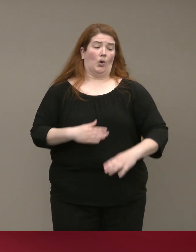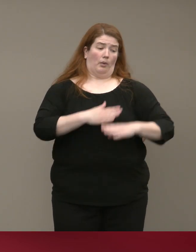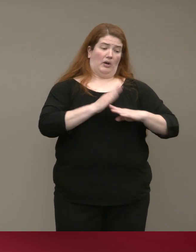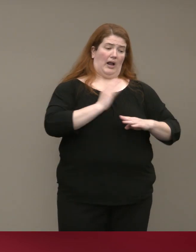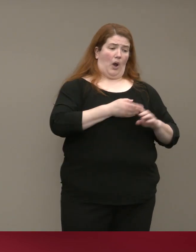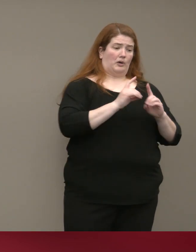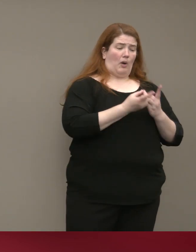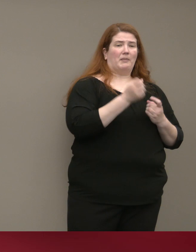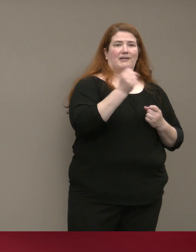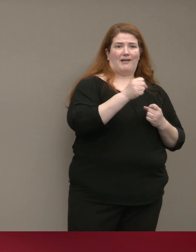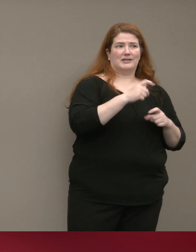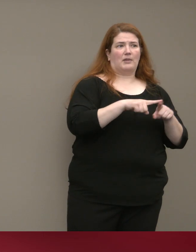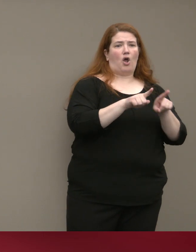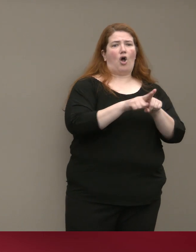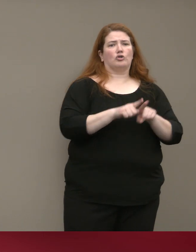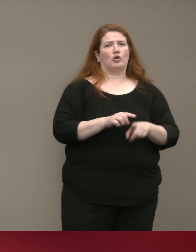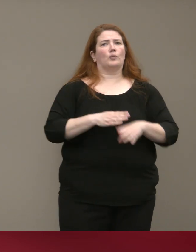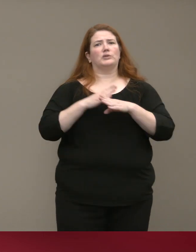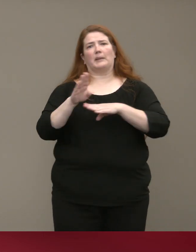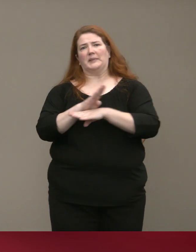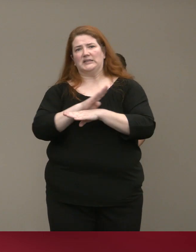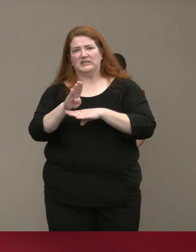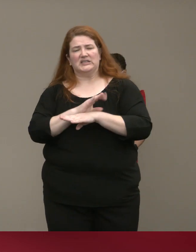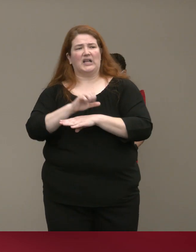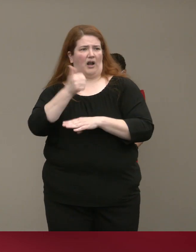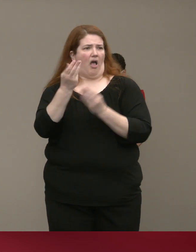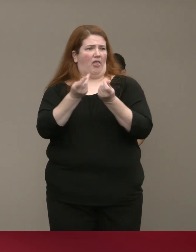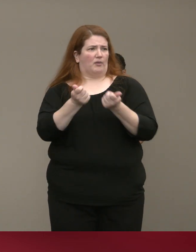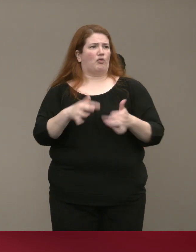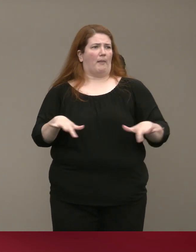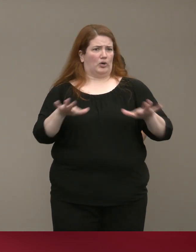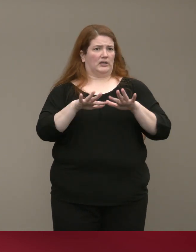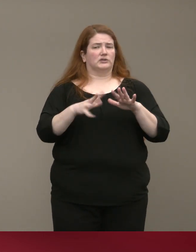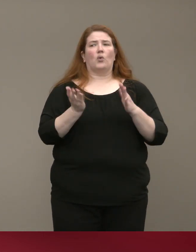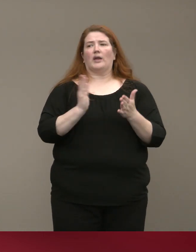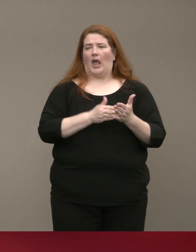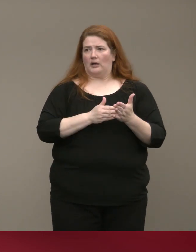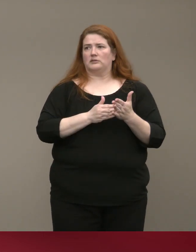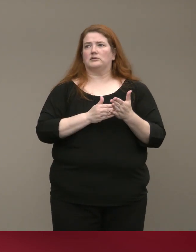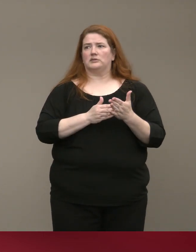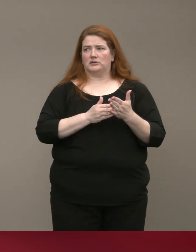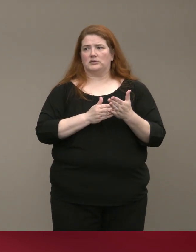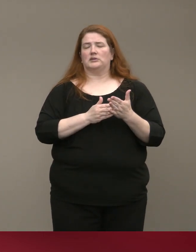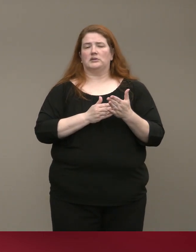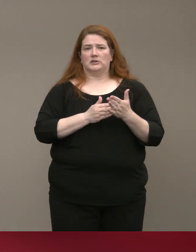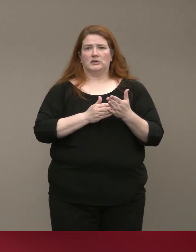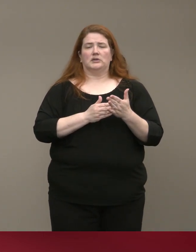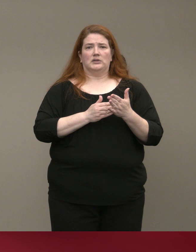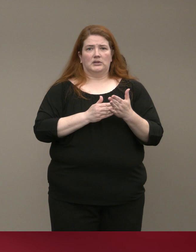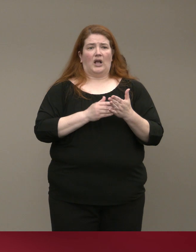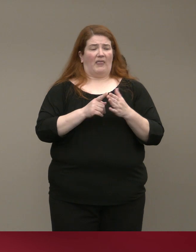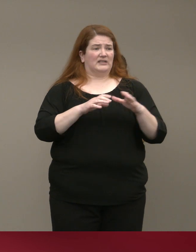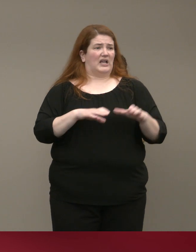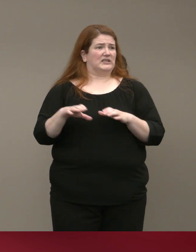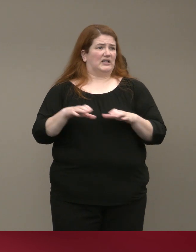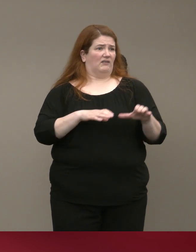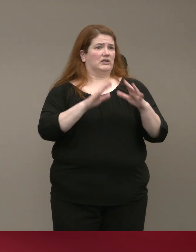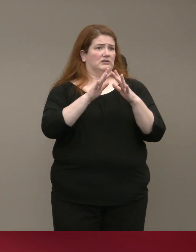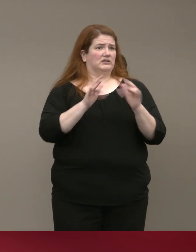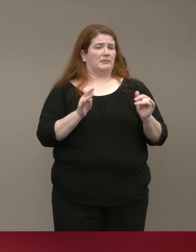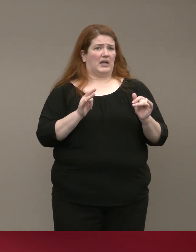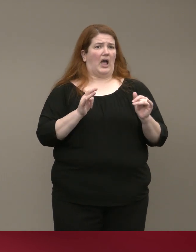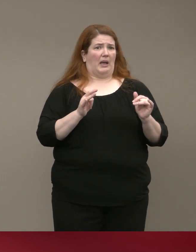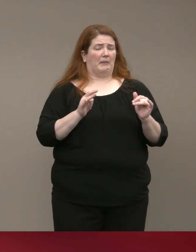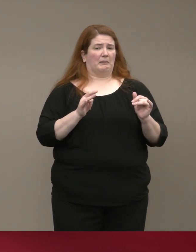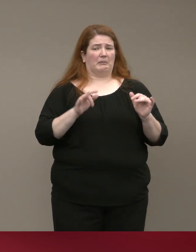can, but we also attempted to protect businesses and other property. And so again, when everybody is doing this activity at the same time,